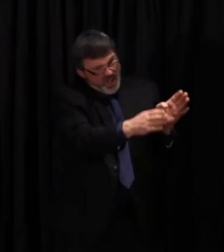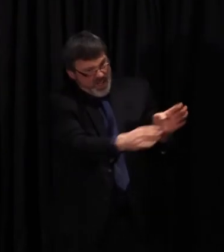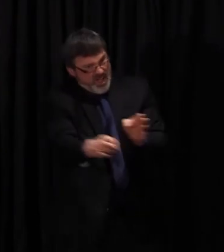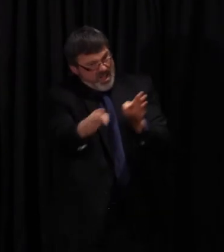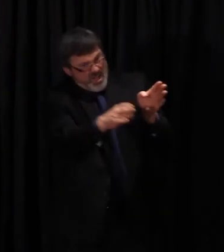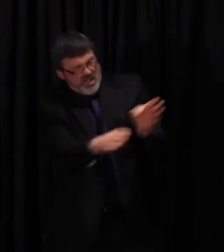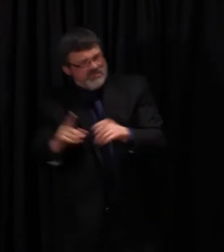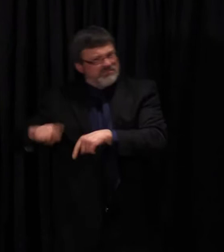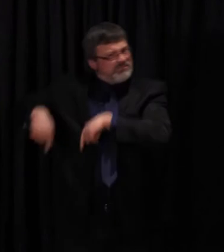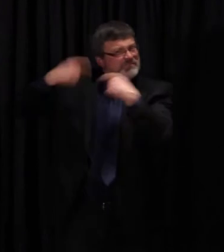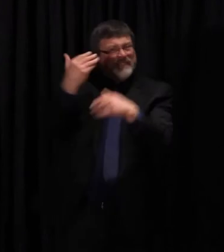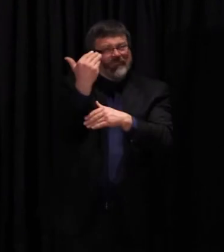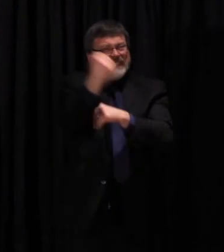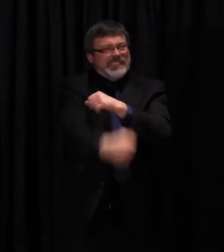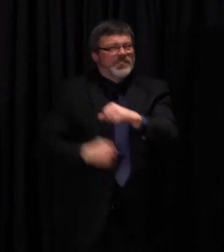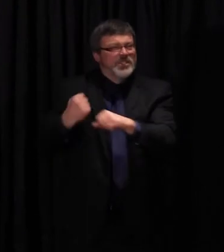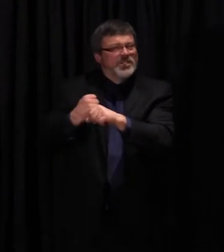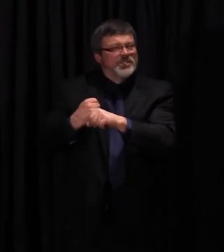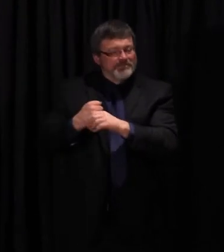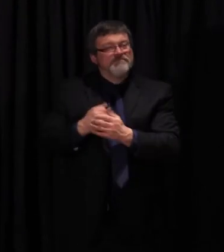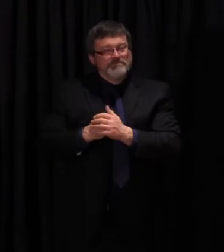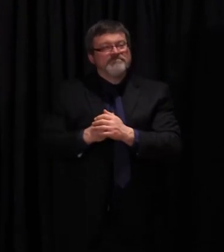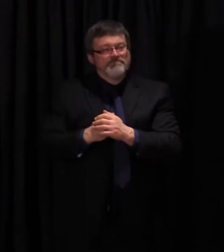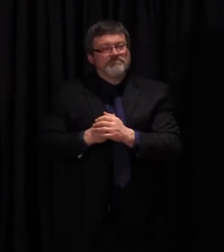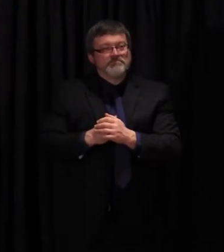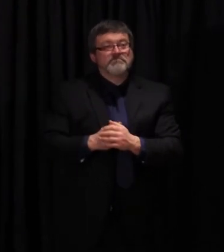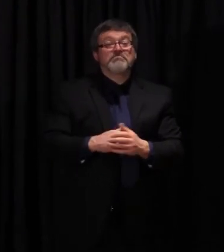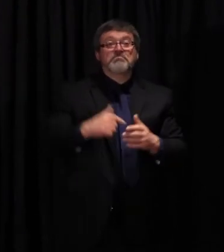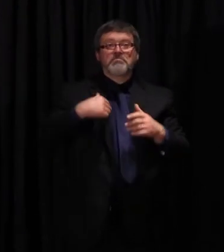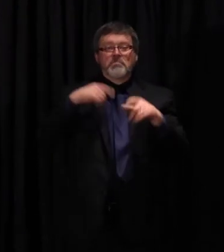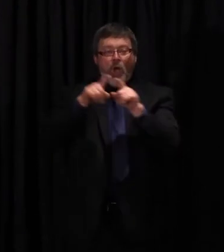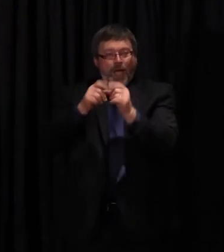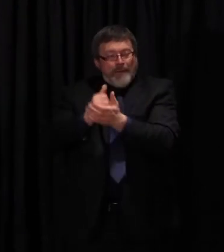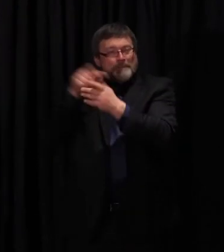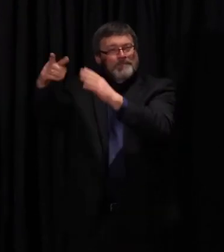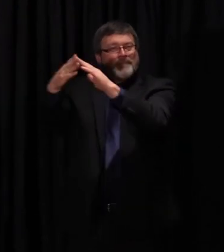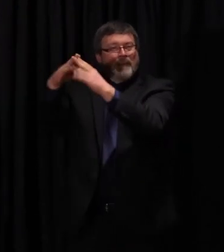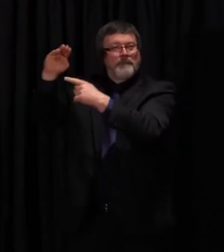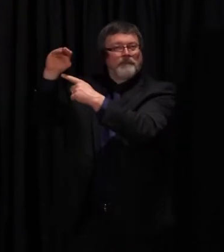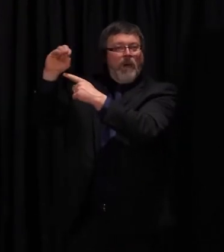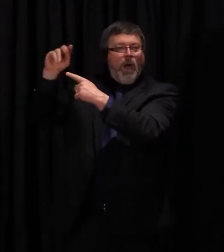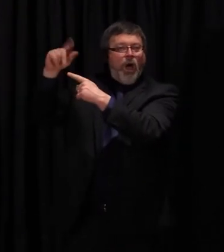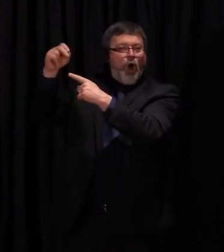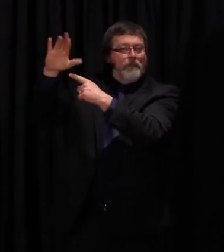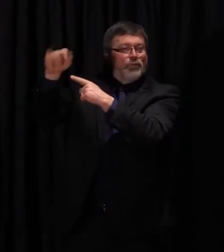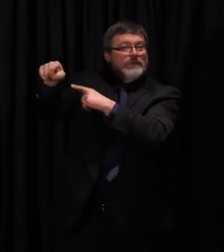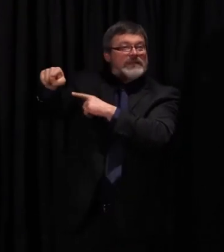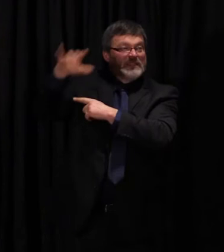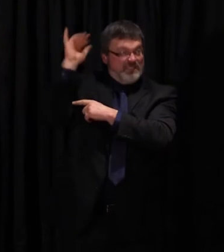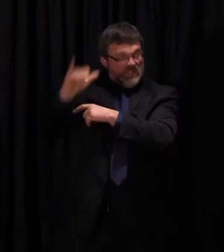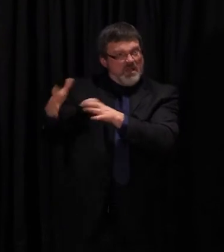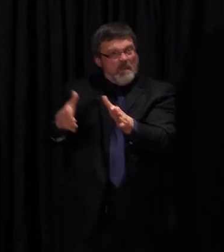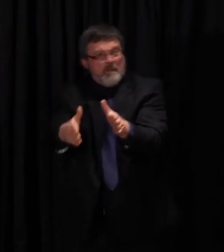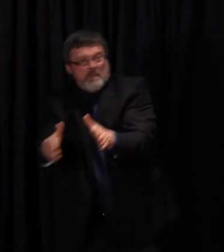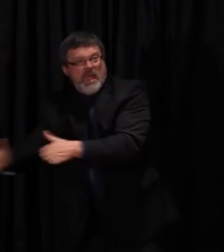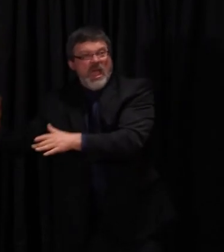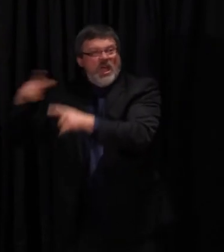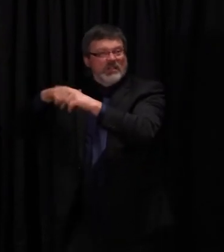We're also working to help Montgomery with its plans for a similar project that will also bring jobs and housing.